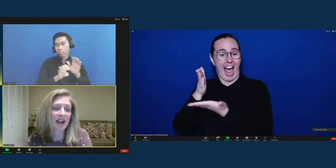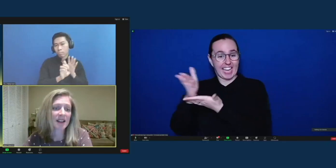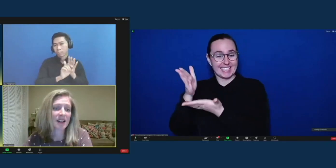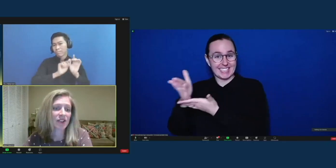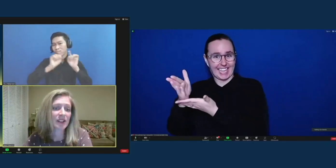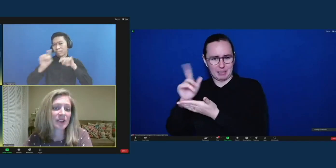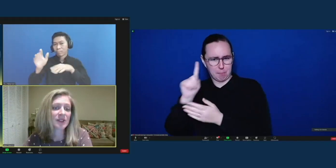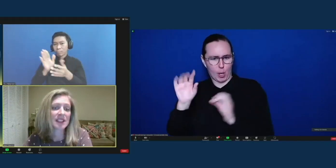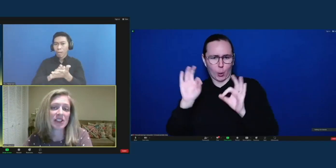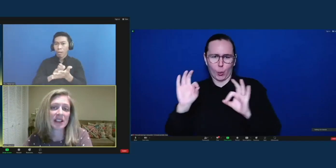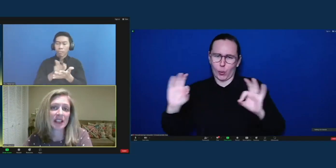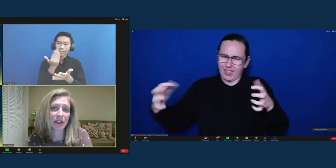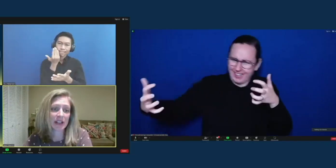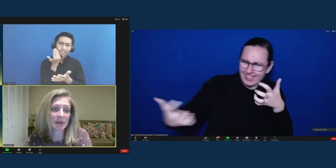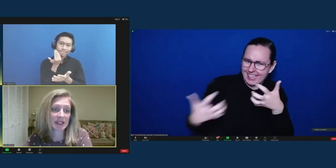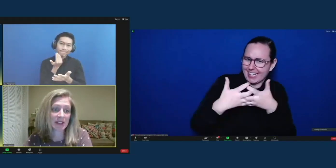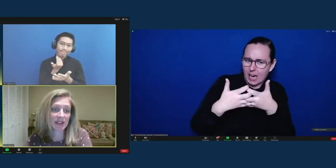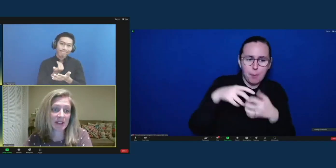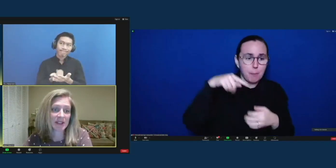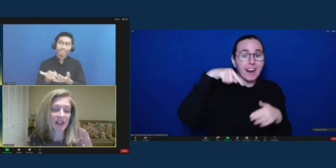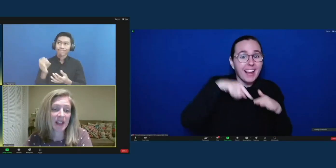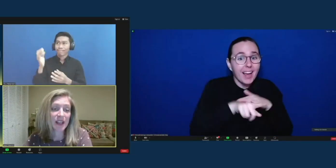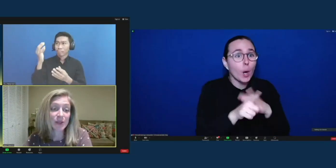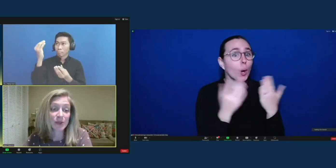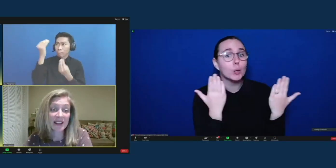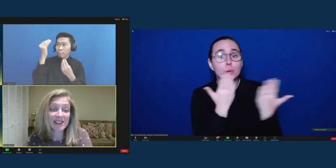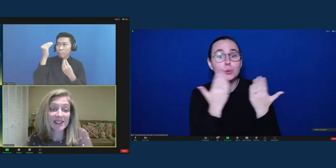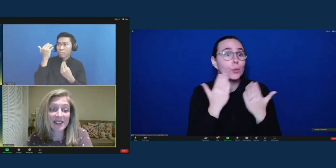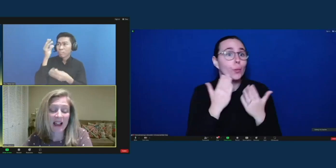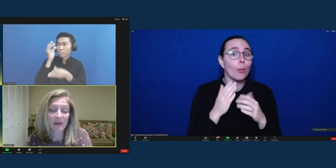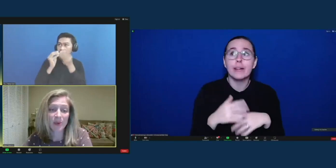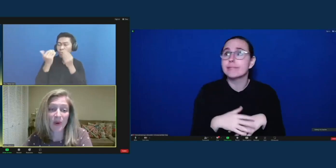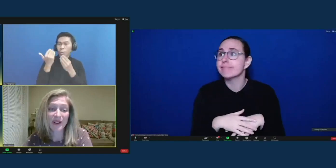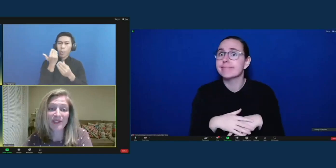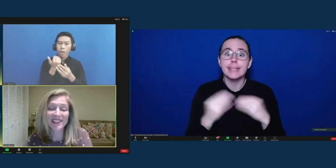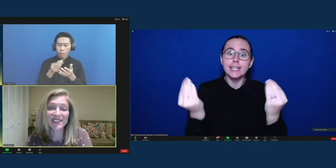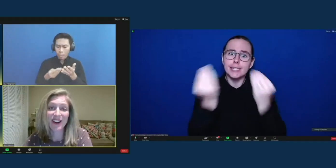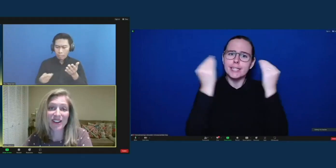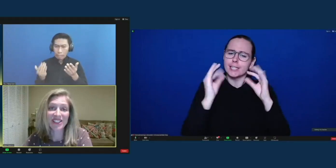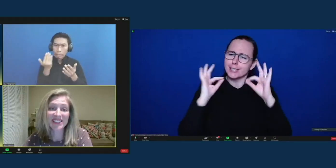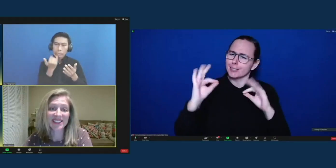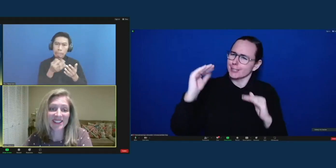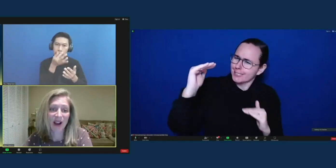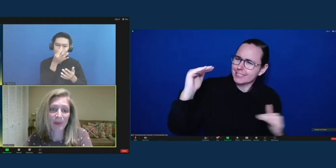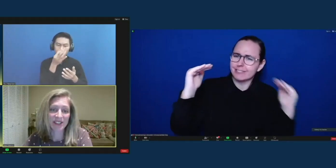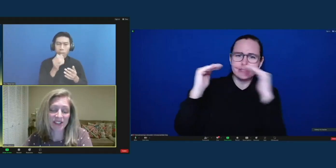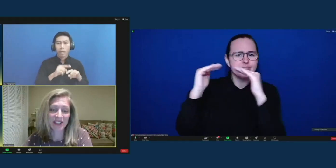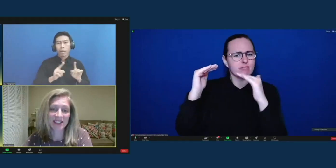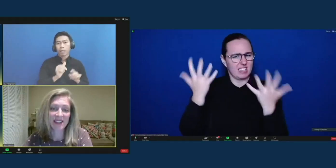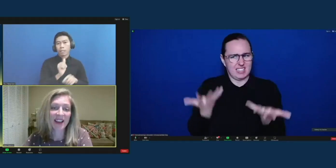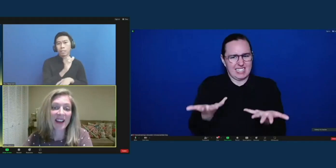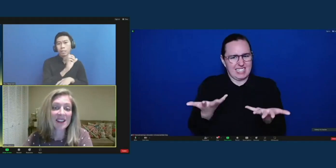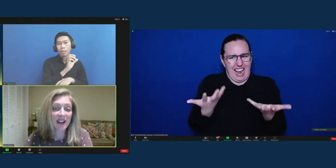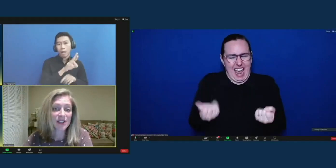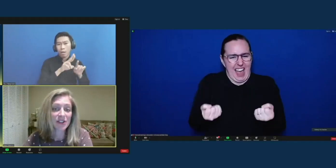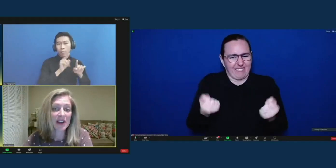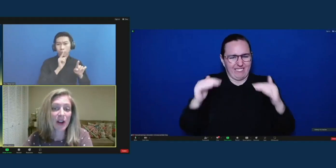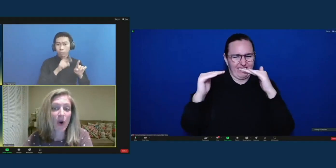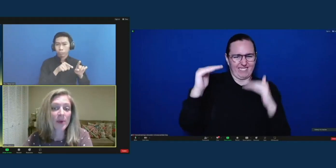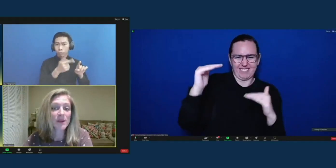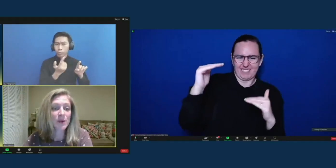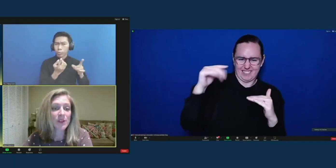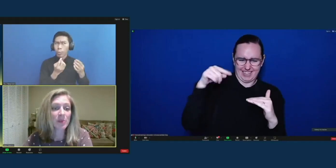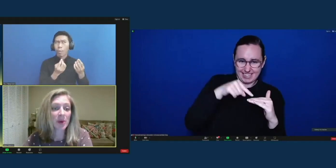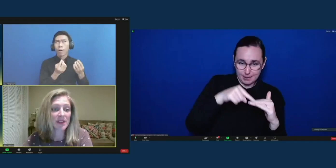still lack critical teaching and learning materials. To address this gap, one of ACR GCD's competitions sought to